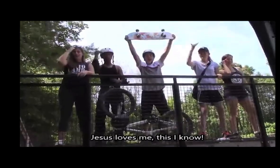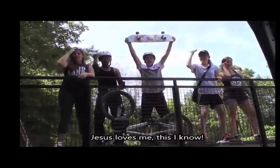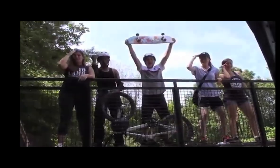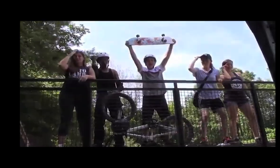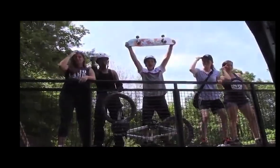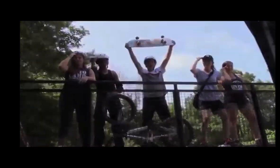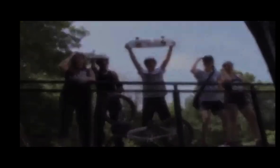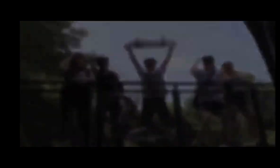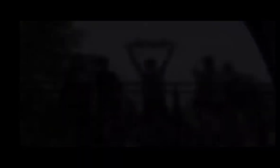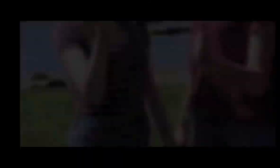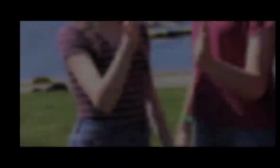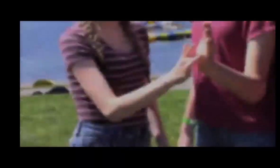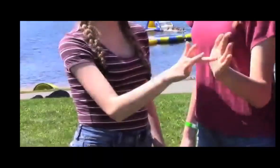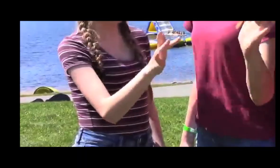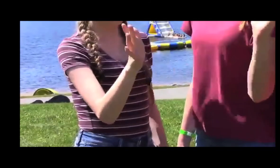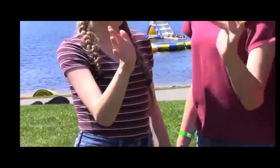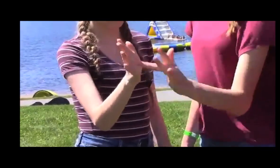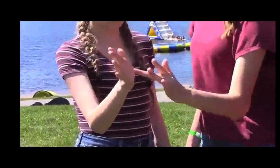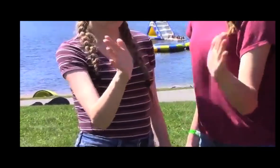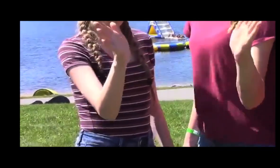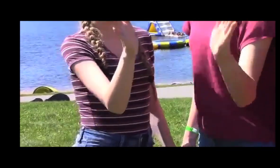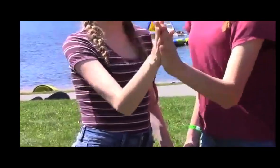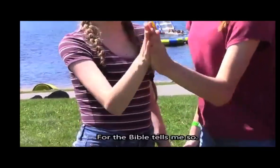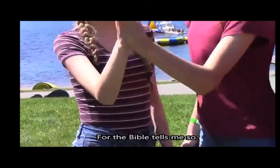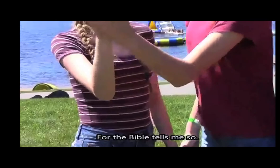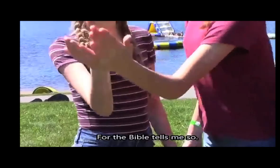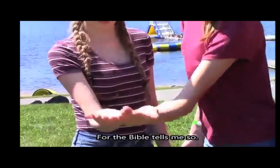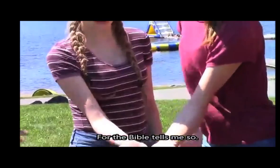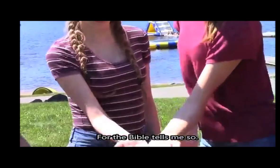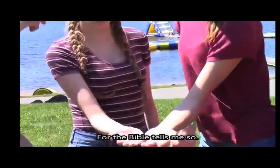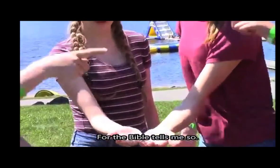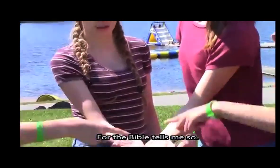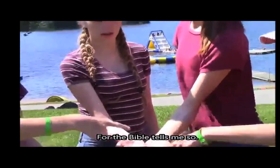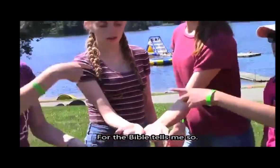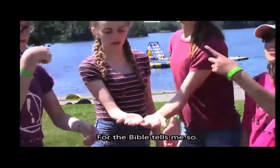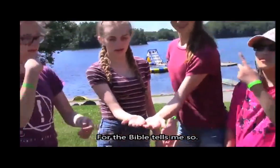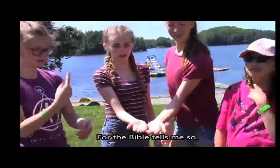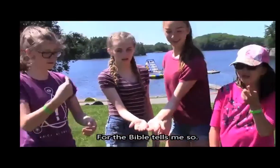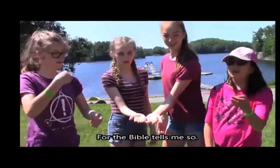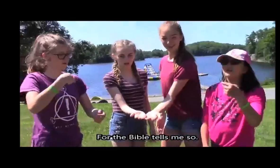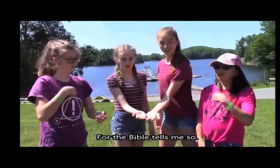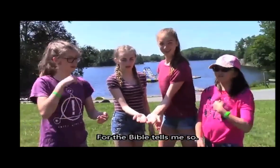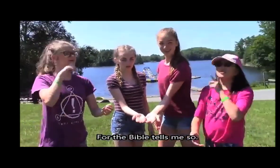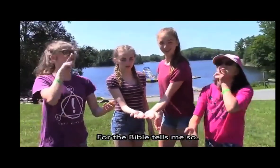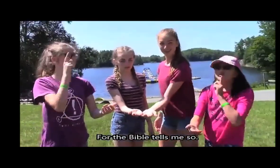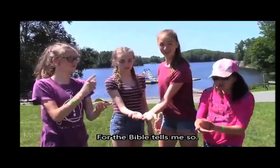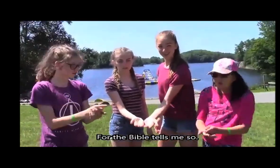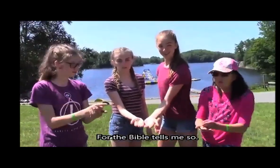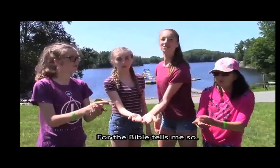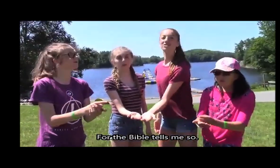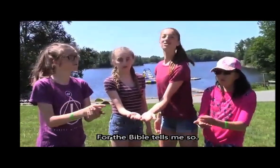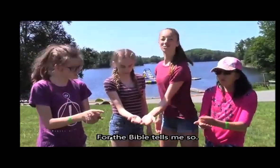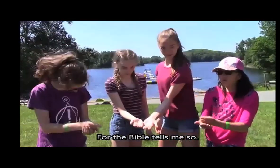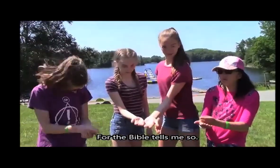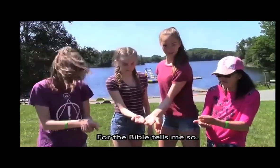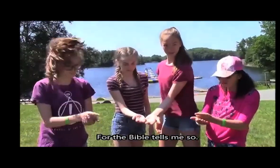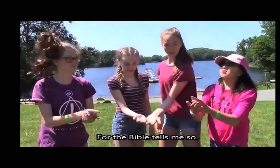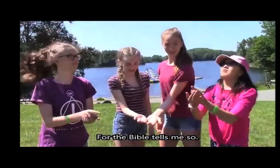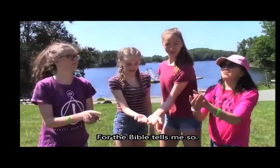yes, Jesus loves me, this I know. When I say yes, Jesus loves me,